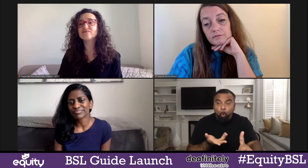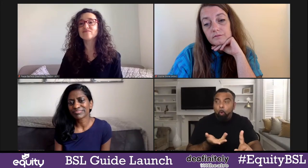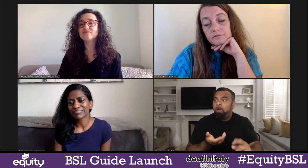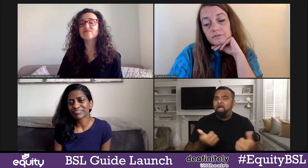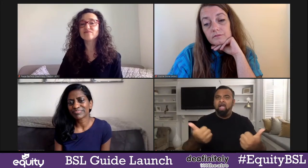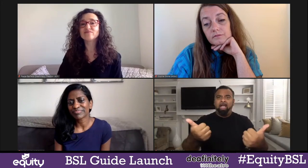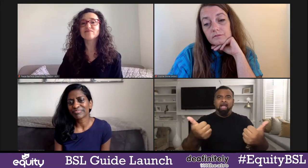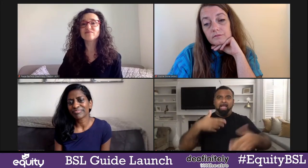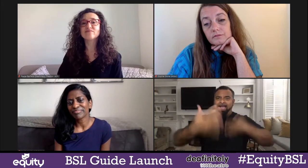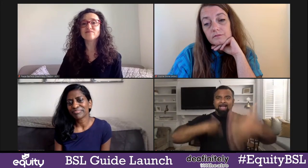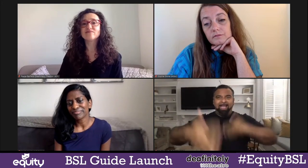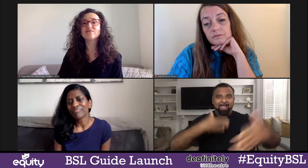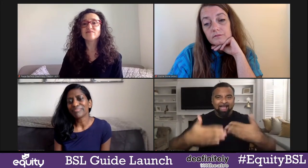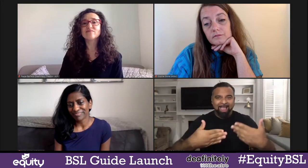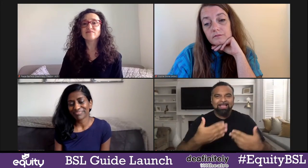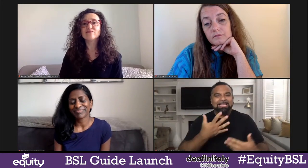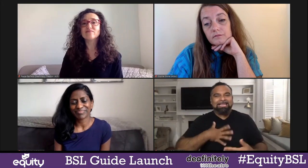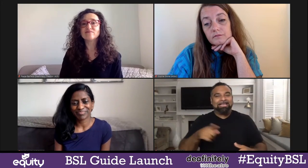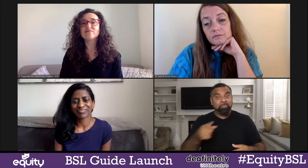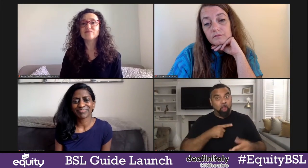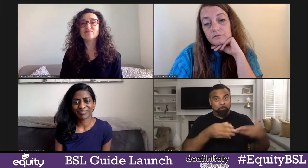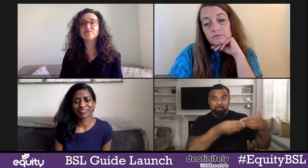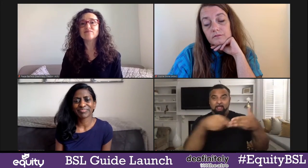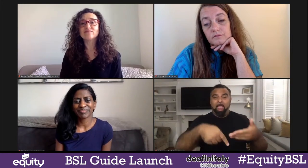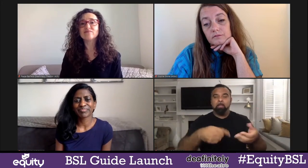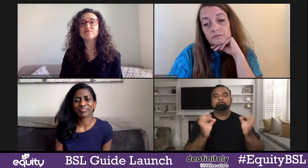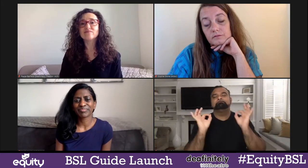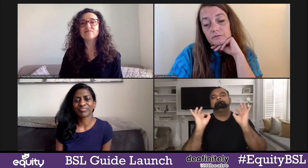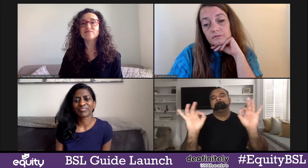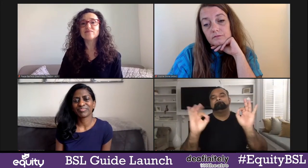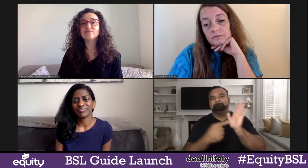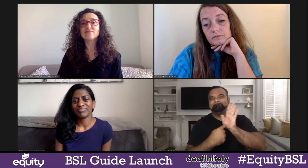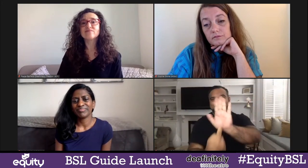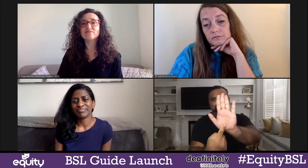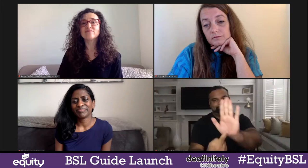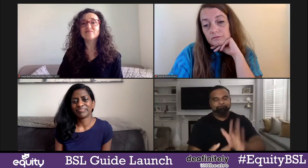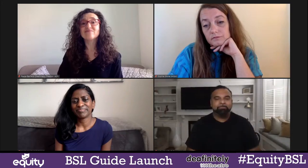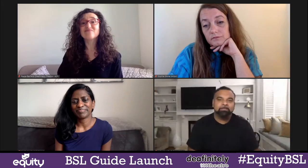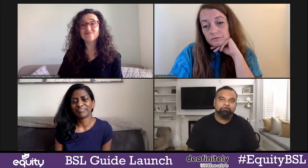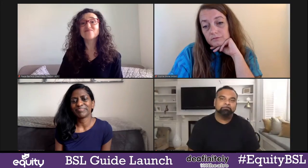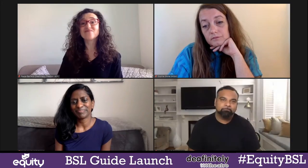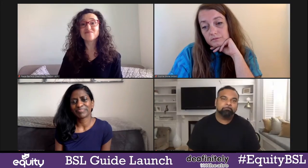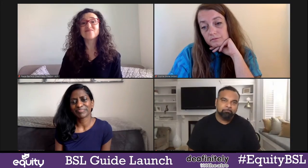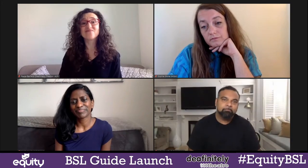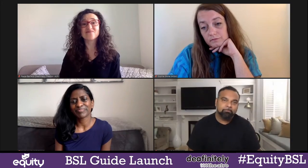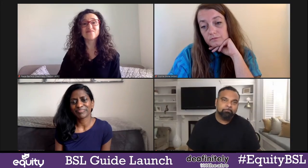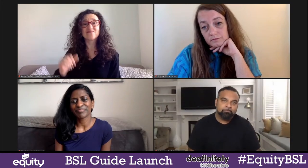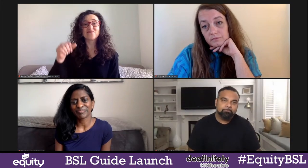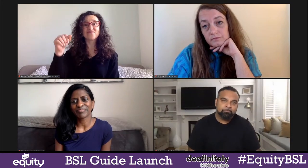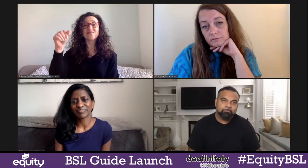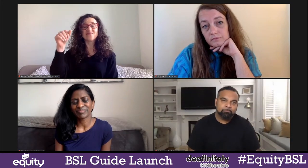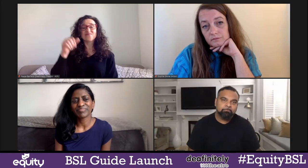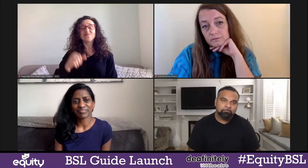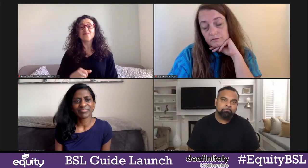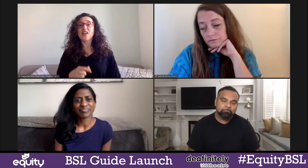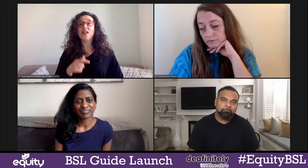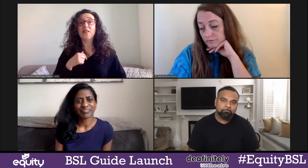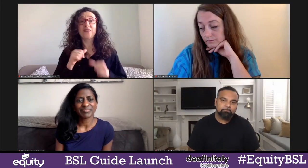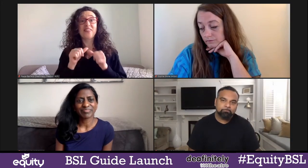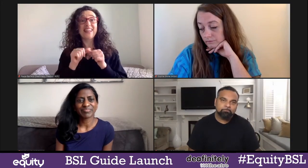it. You know, it's not a huge hurdle to overcome. And that's why this guide, I'm so pleased to see it, so that it's a valuable resource that